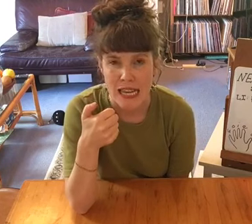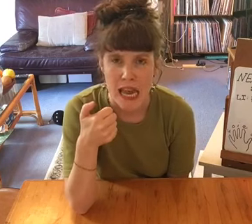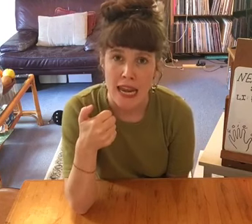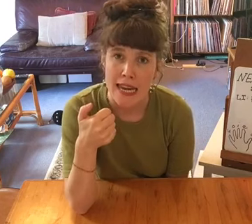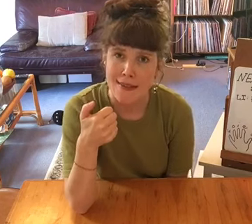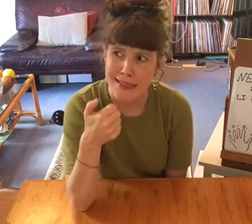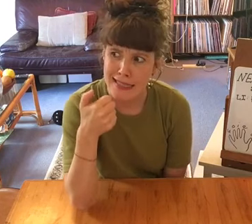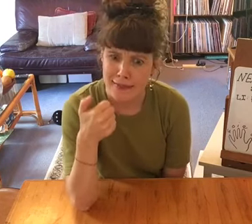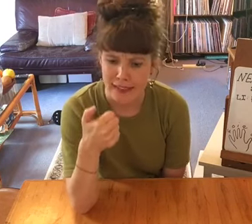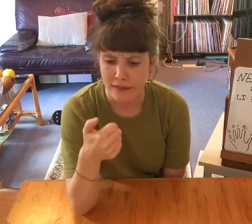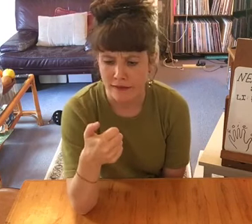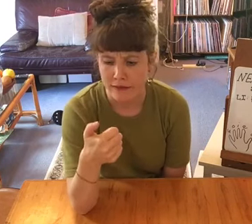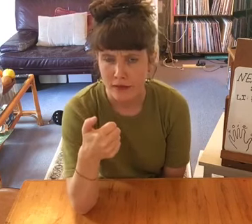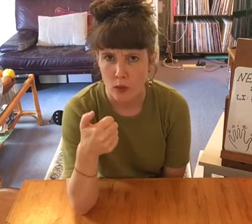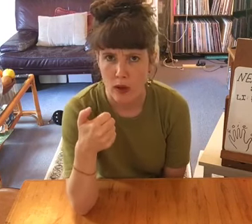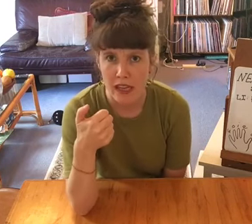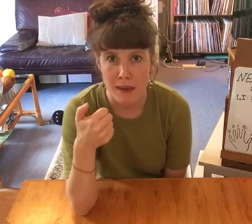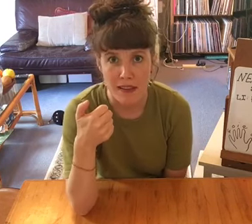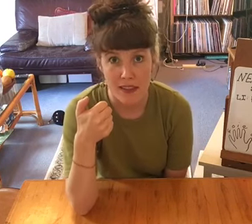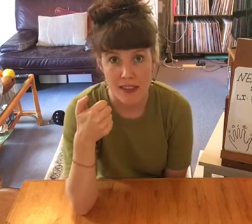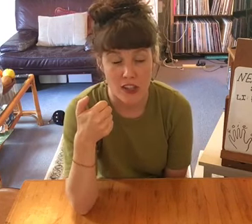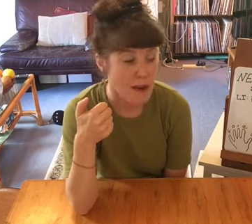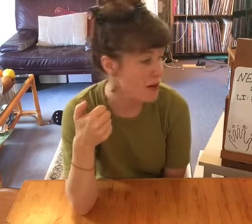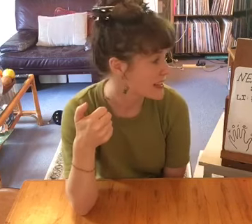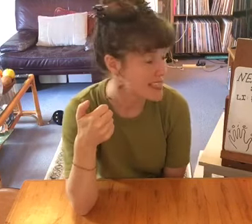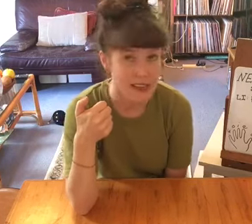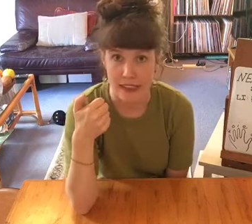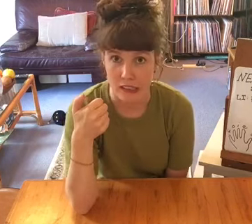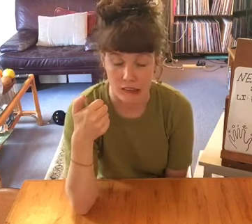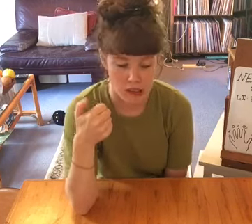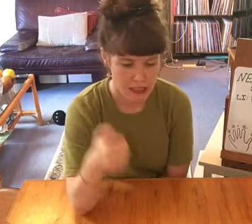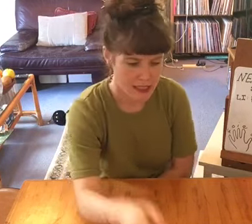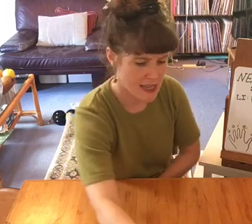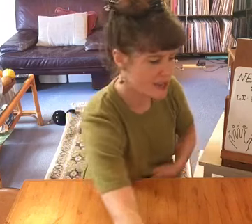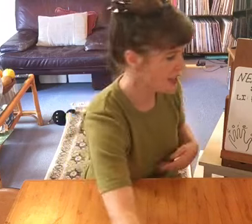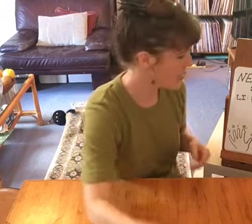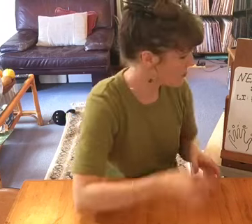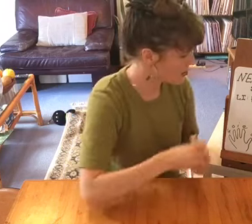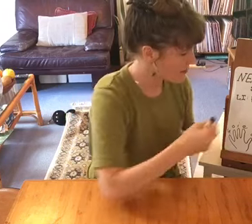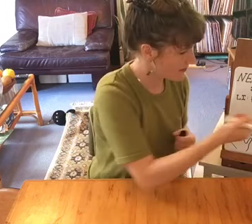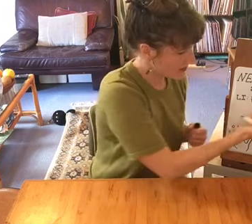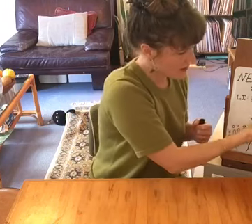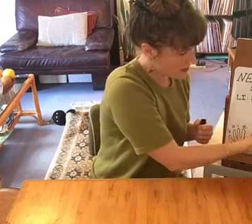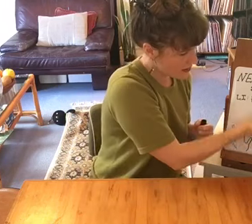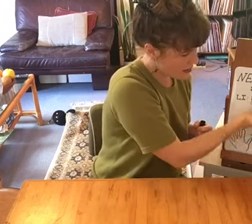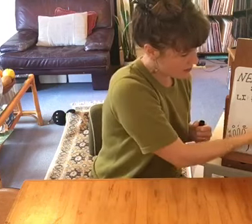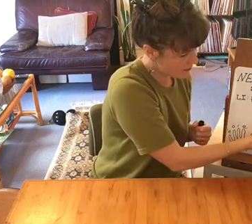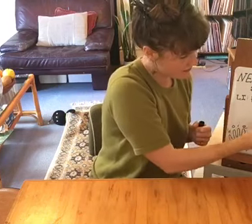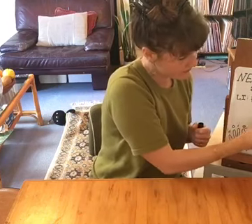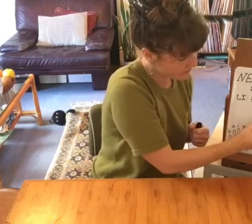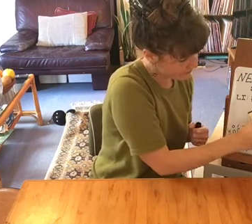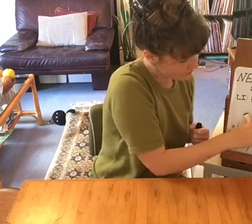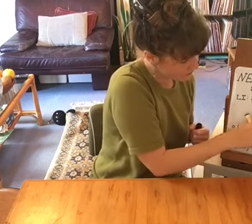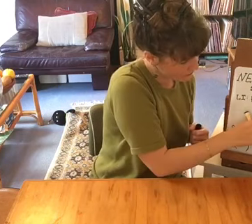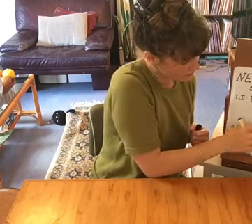Now 7, we're going to make the shape of a 7. Let's check out what the shape of a 7 is again.